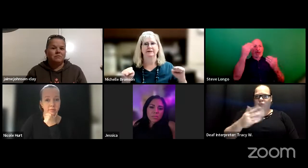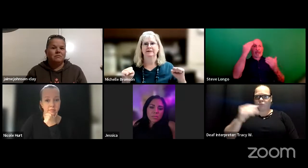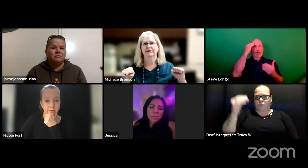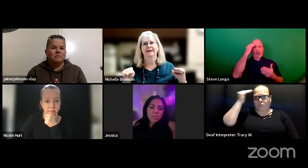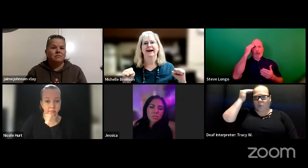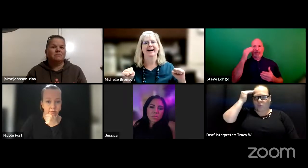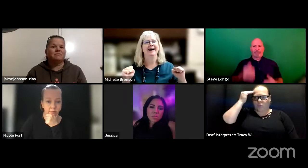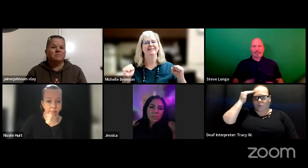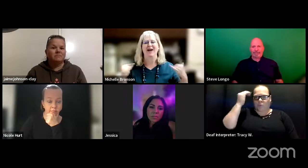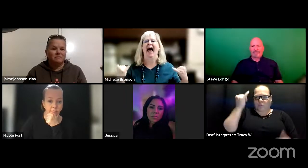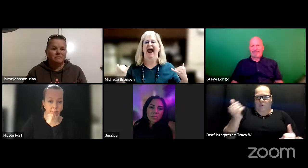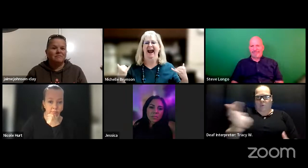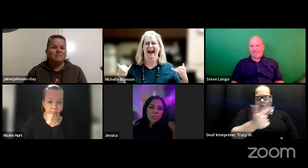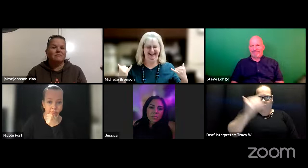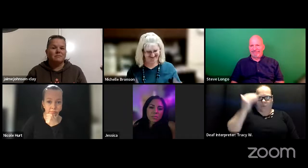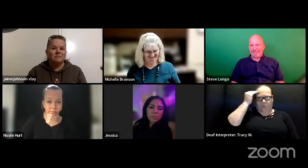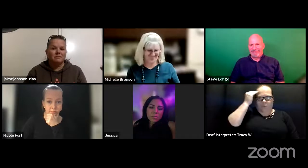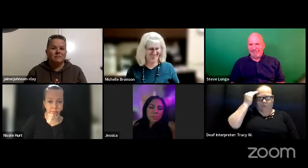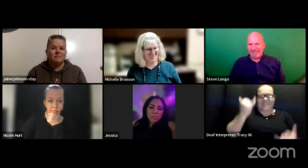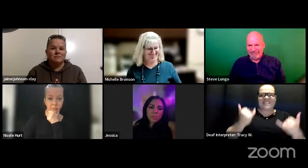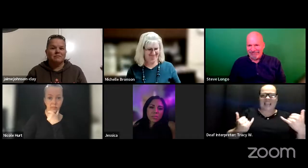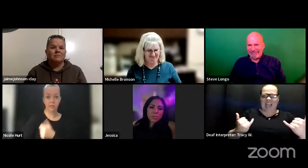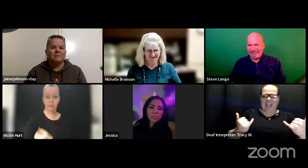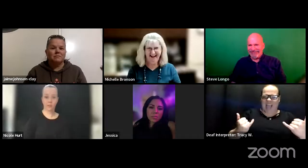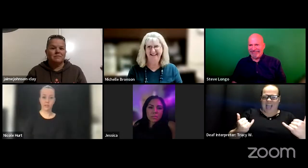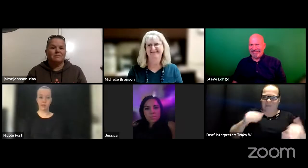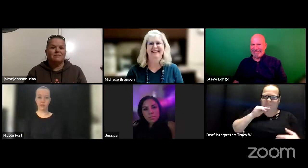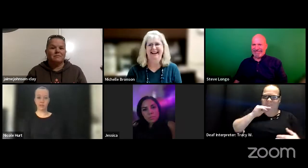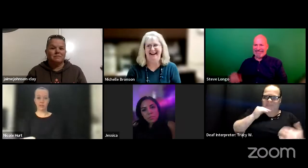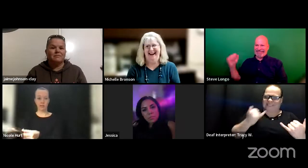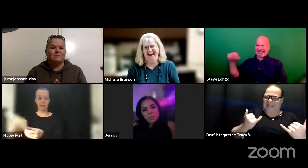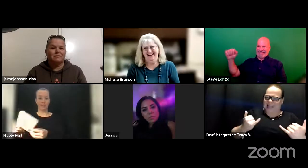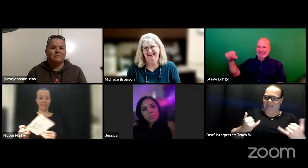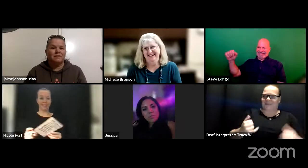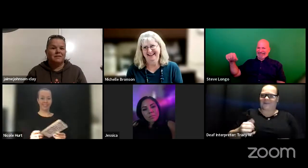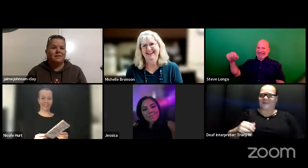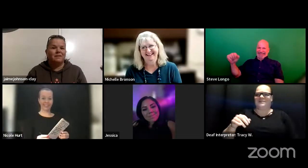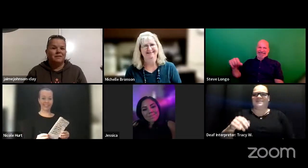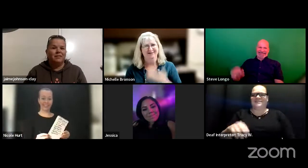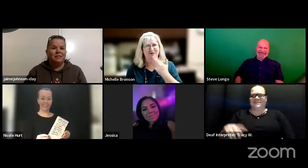And back to Steve, good to know. And now everyone knows.